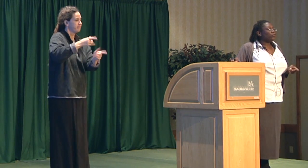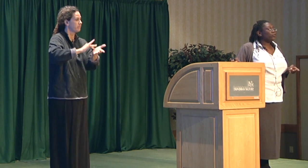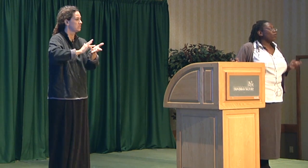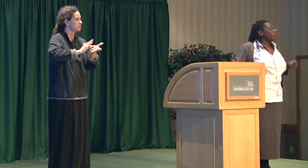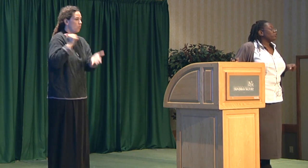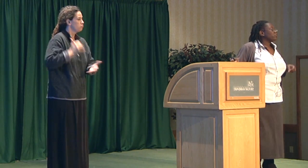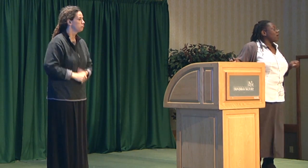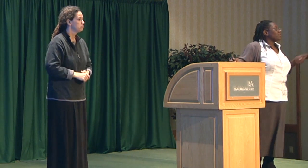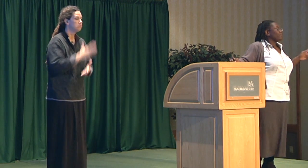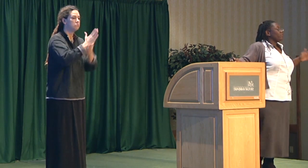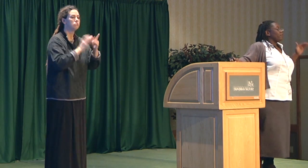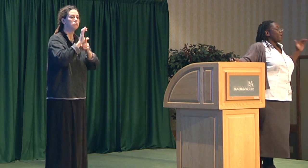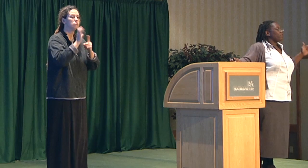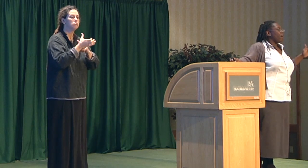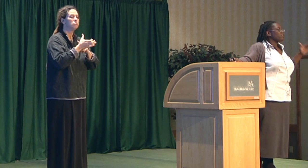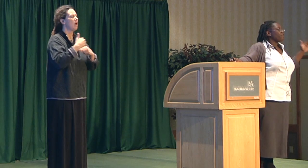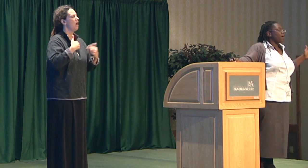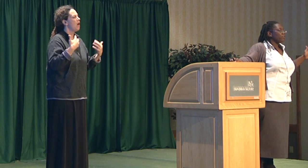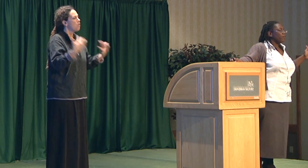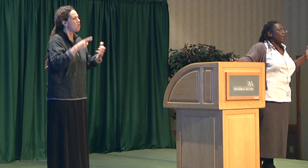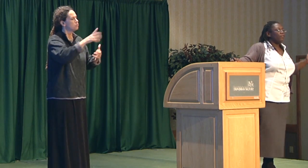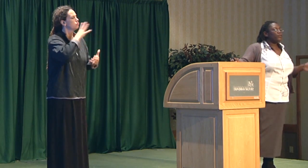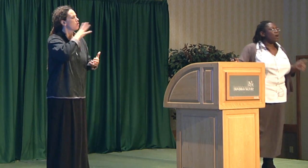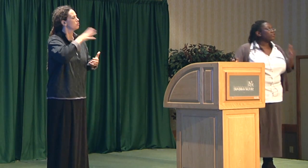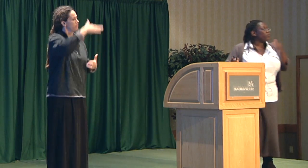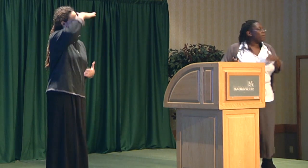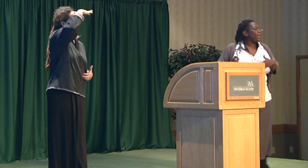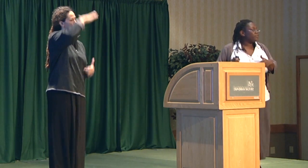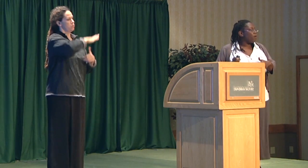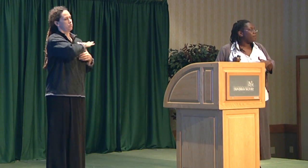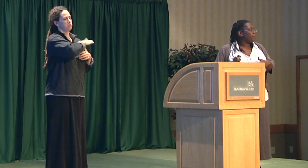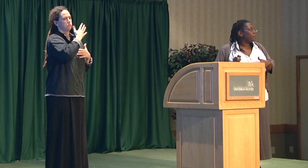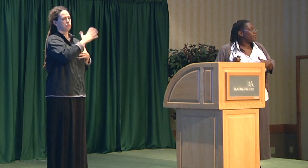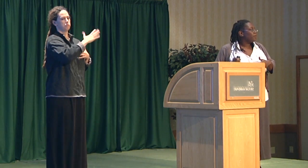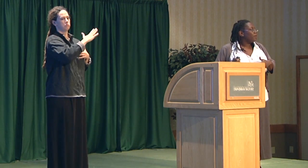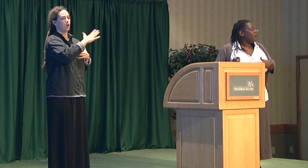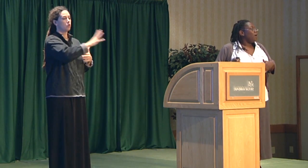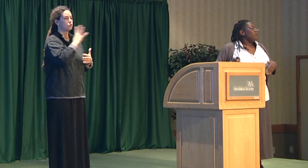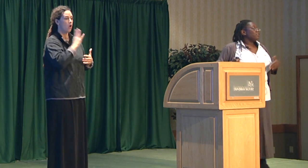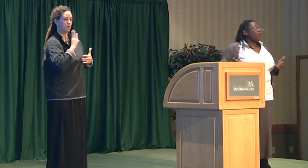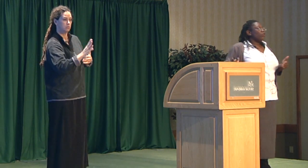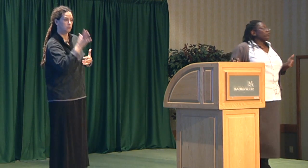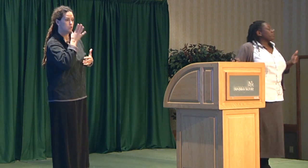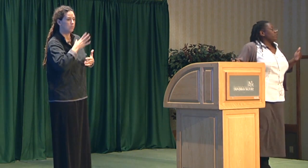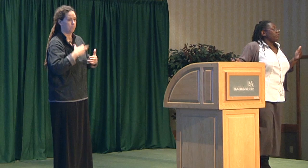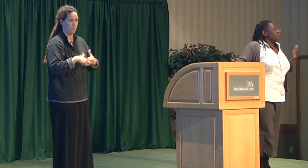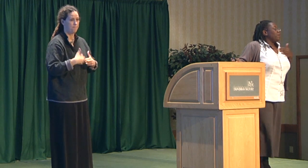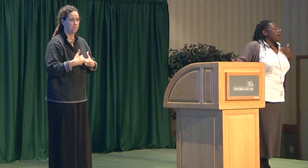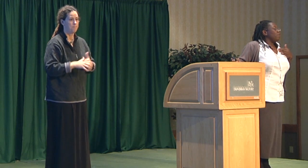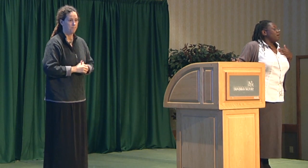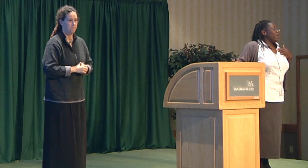Some cultures only want you to talk to the head of the house, the father. And if you talk to the woman, that's a problem. Some cultures,